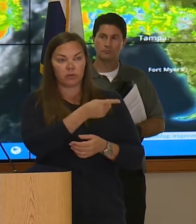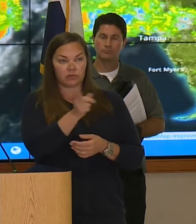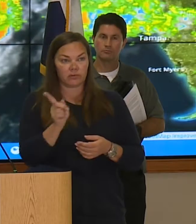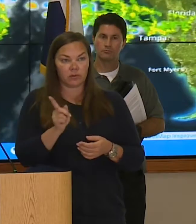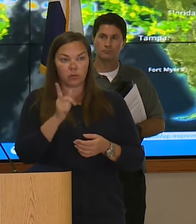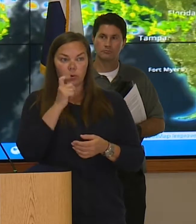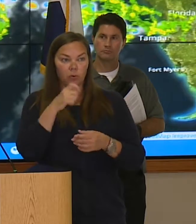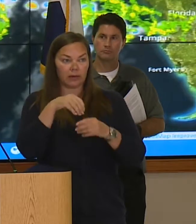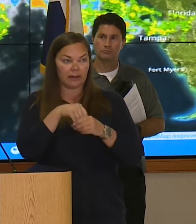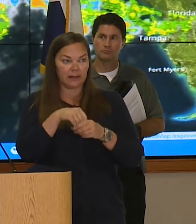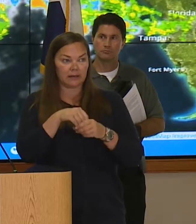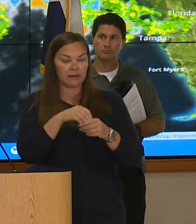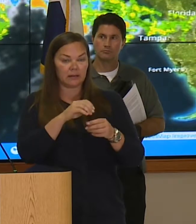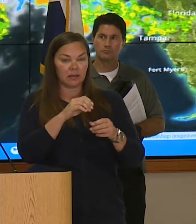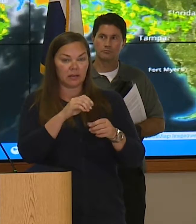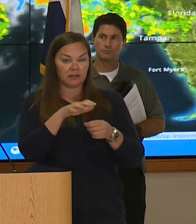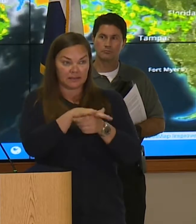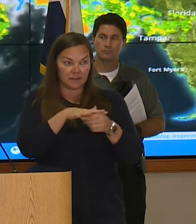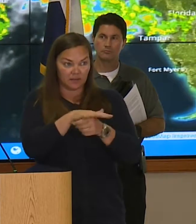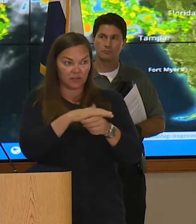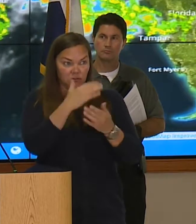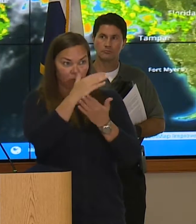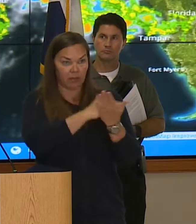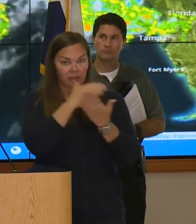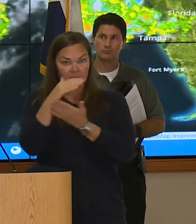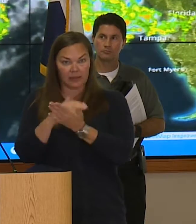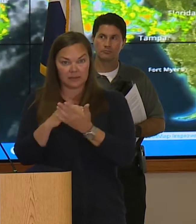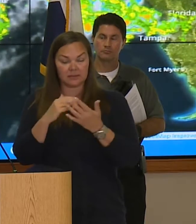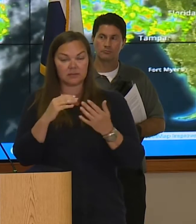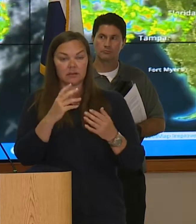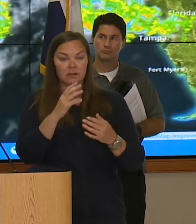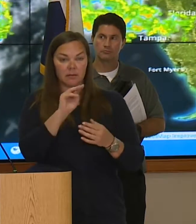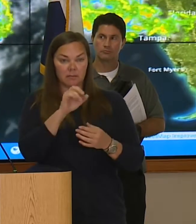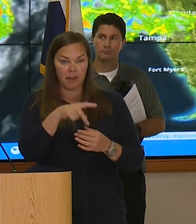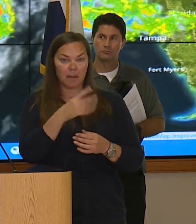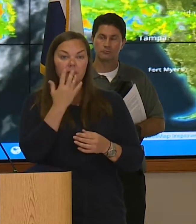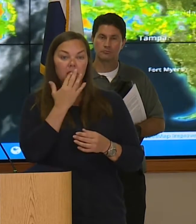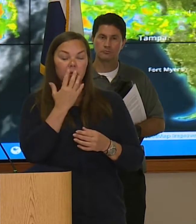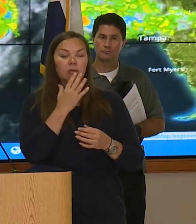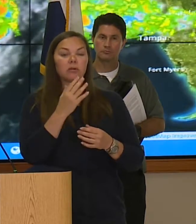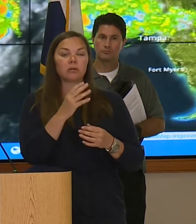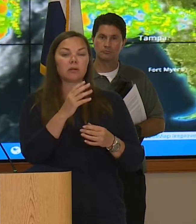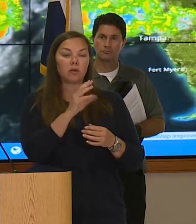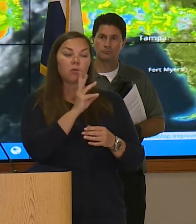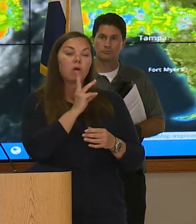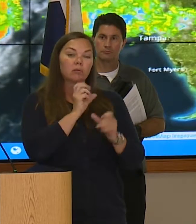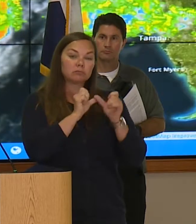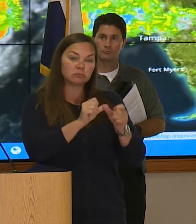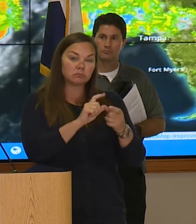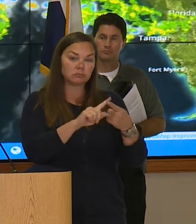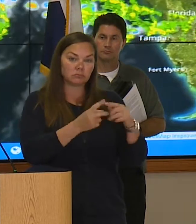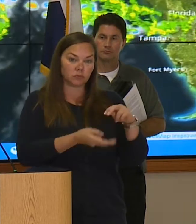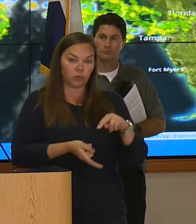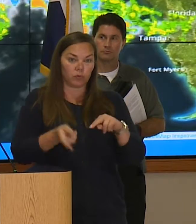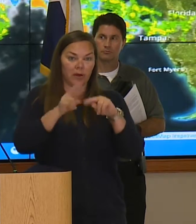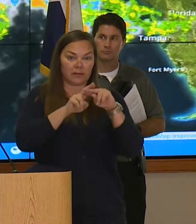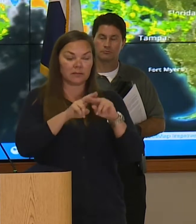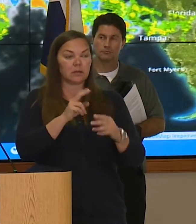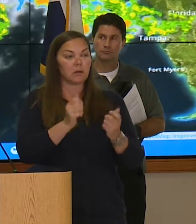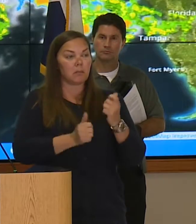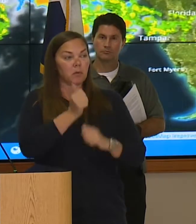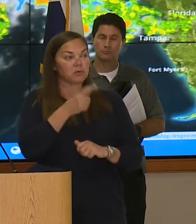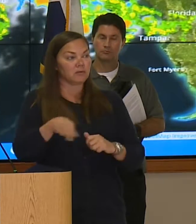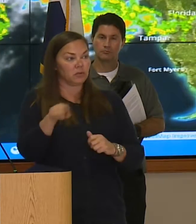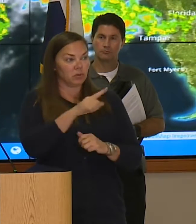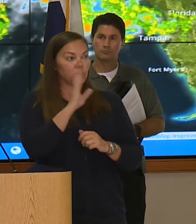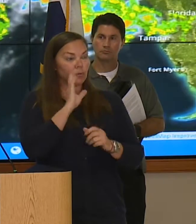you that are in those called subdivisions, the water is going to continue to rise. Most of you, or some of you,